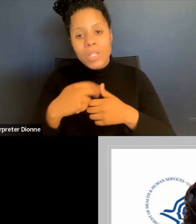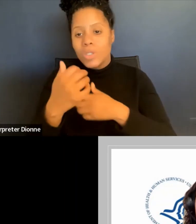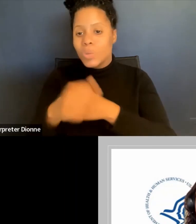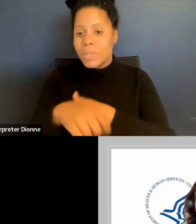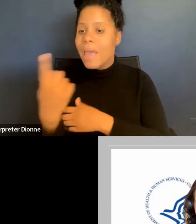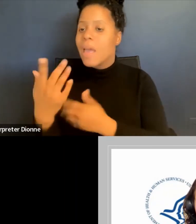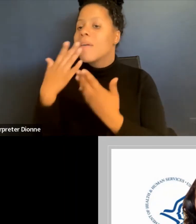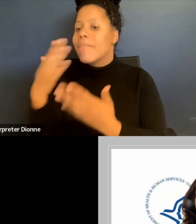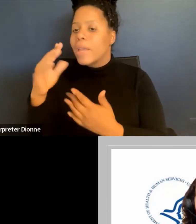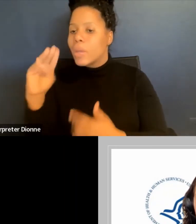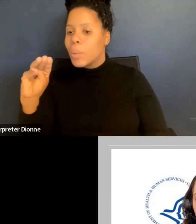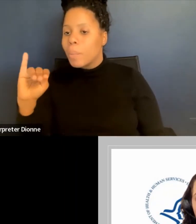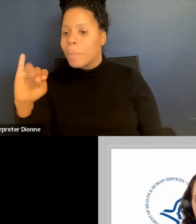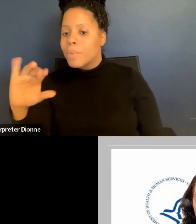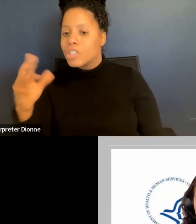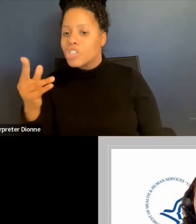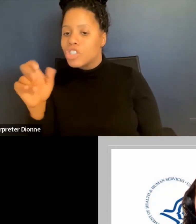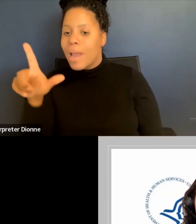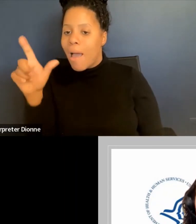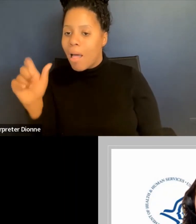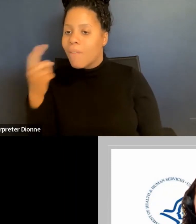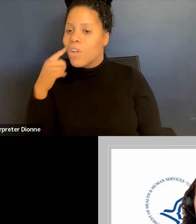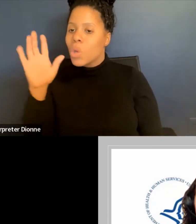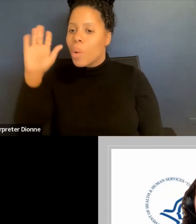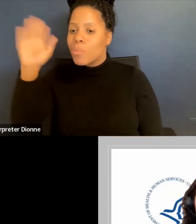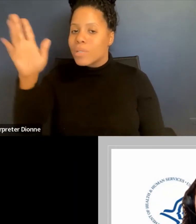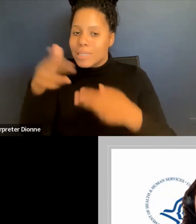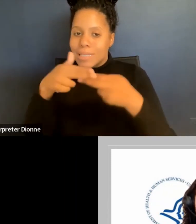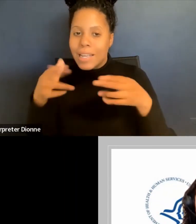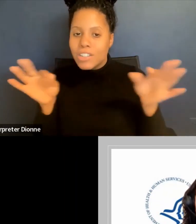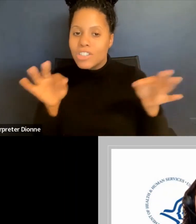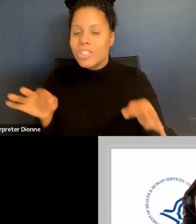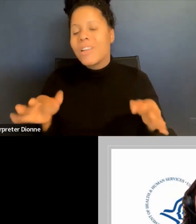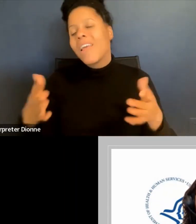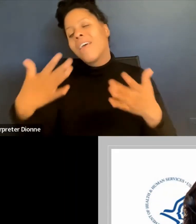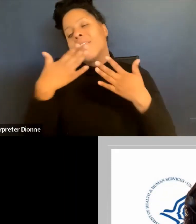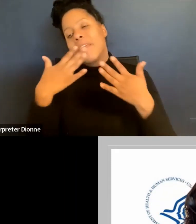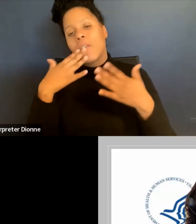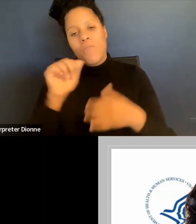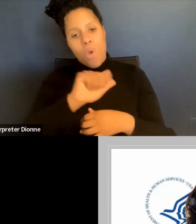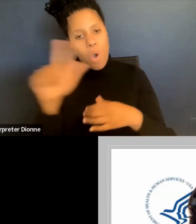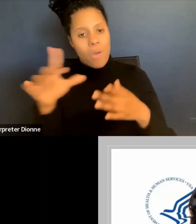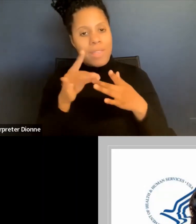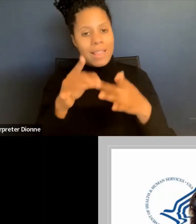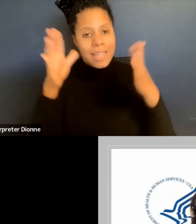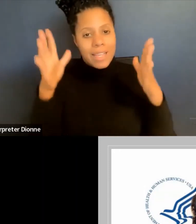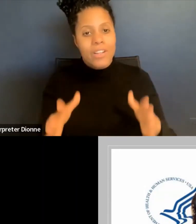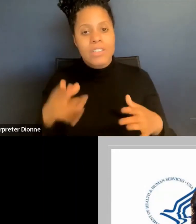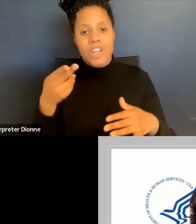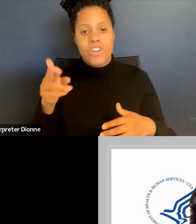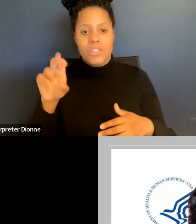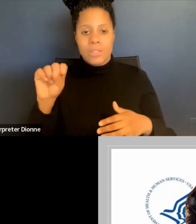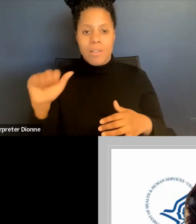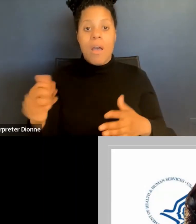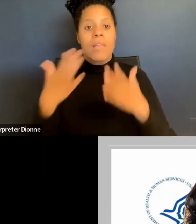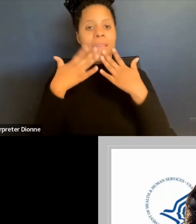your presentation, and to all of the leadership at HRSA for your partnership. And thank you, everyone.